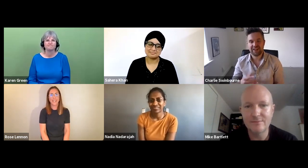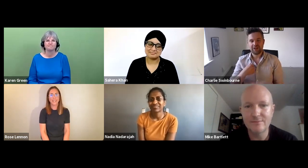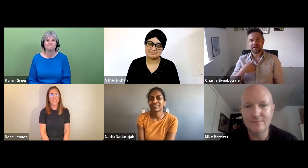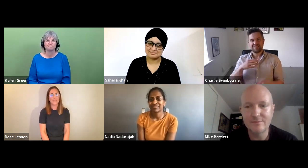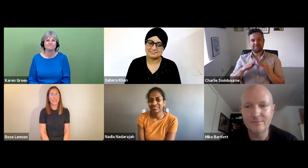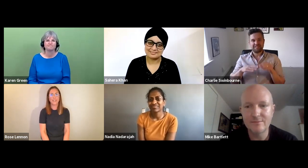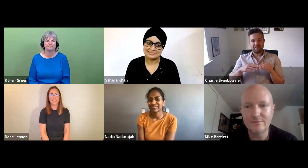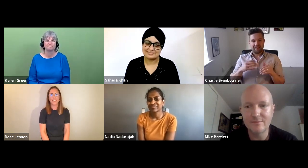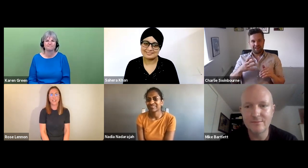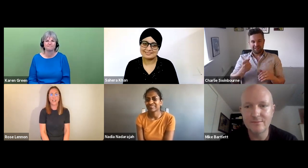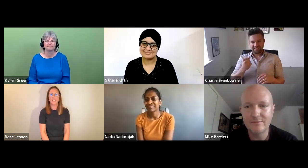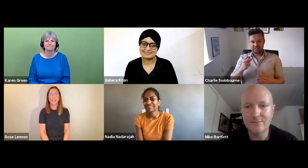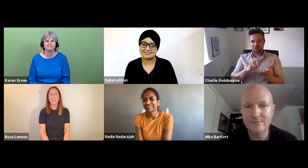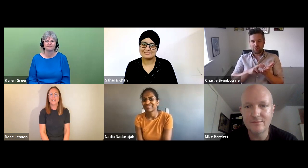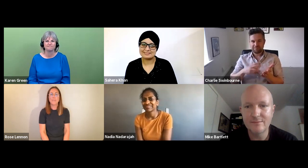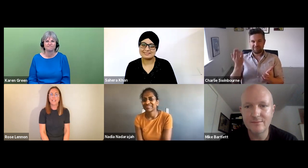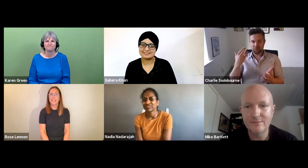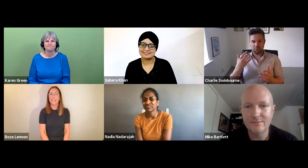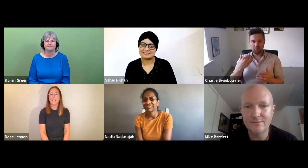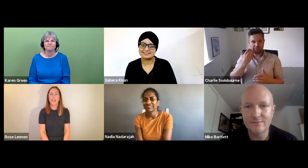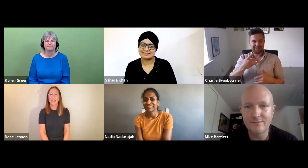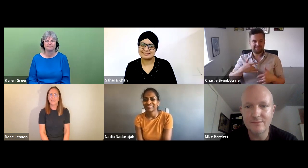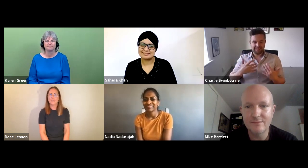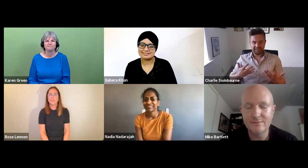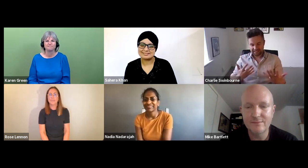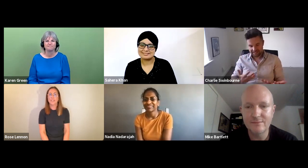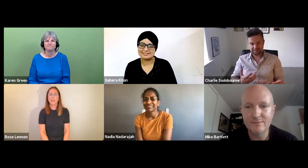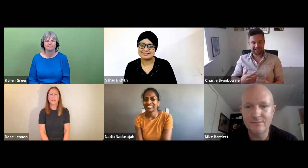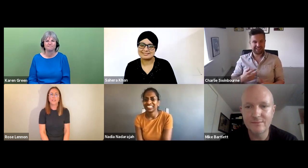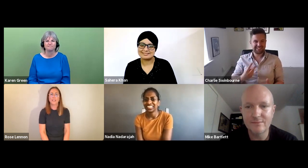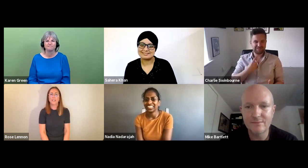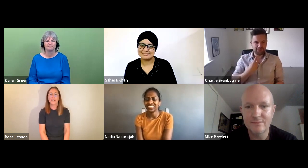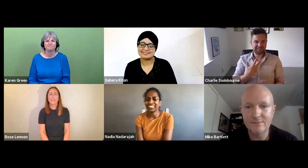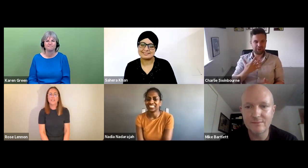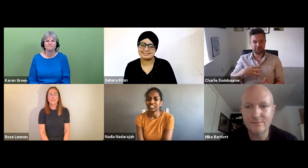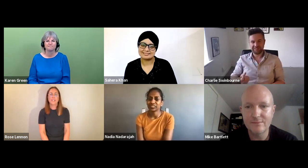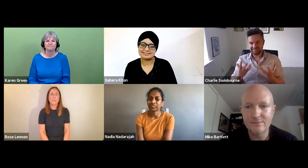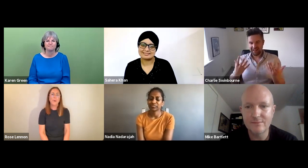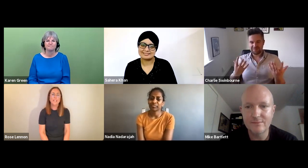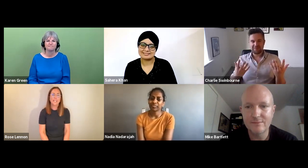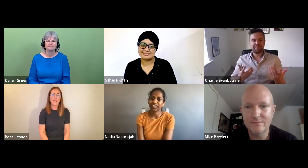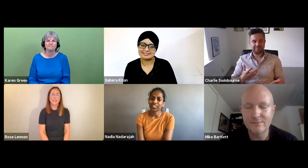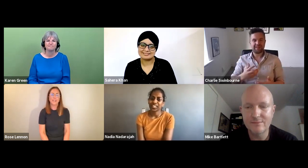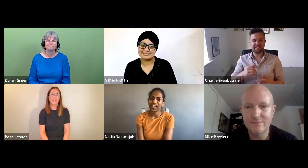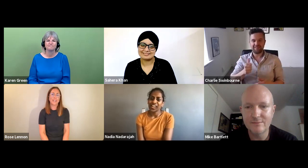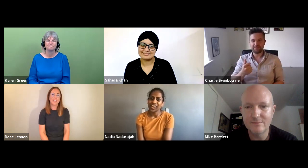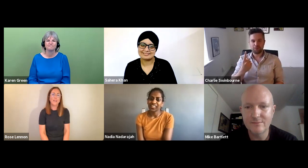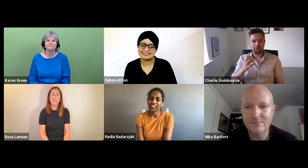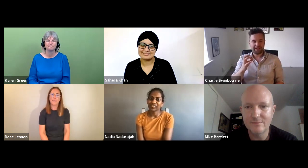Yeah, absolutely. I similarly, you know, you do feel disappointed, don't you? You do those times when you want to